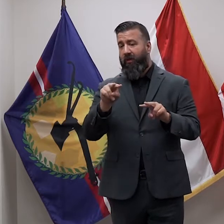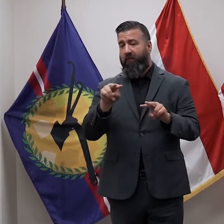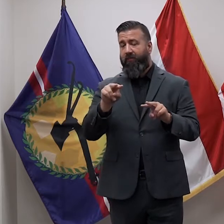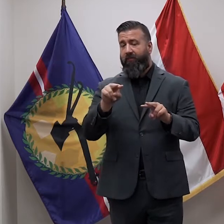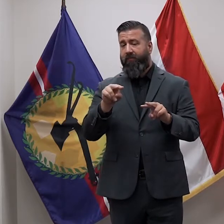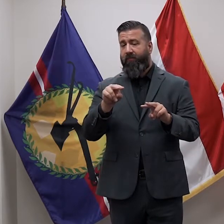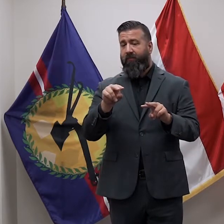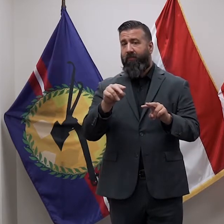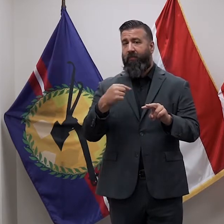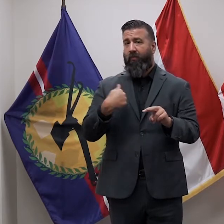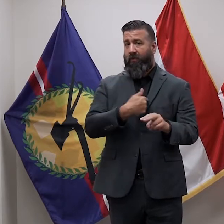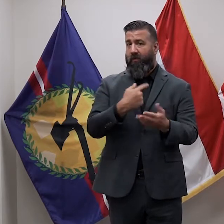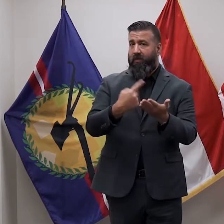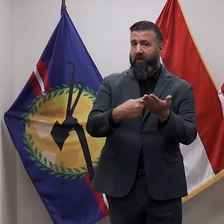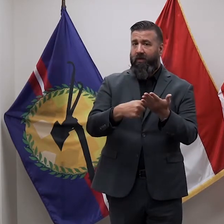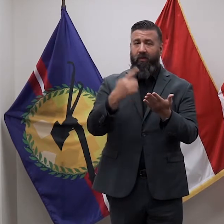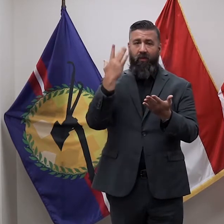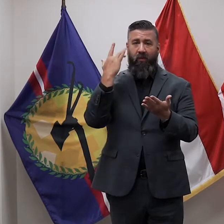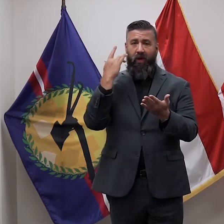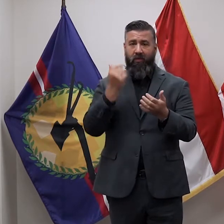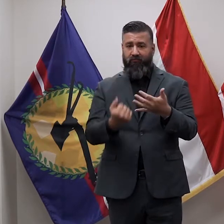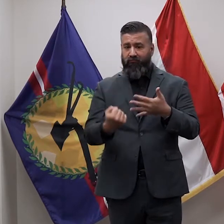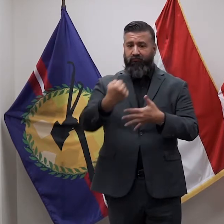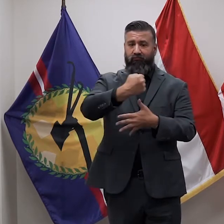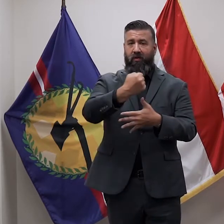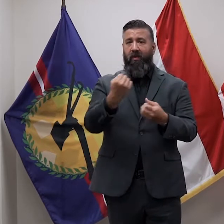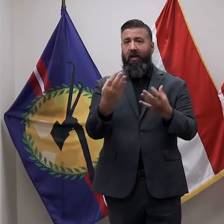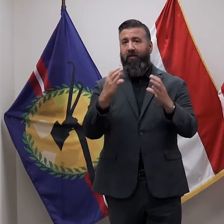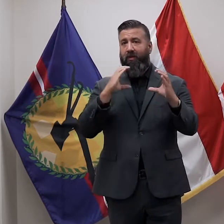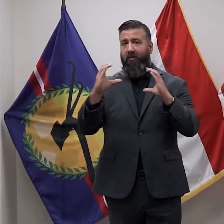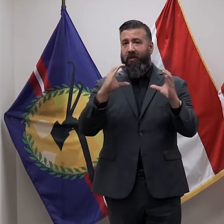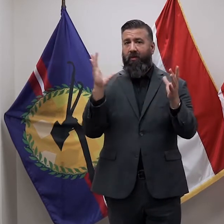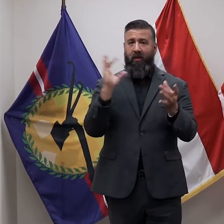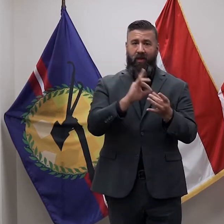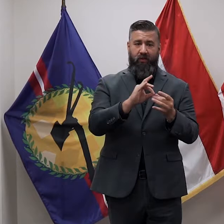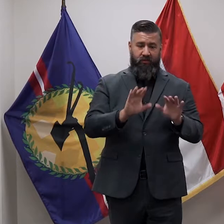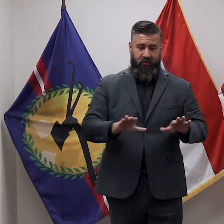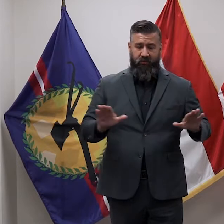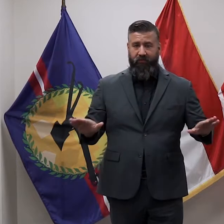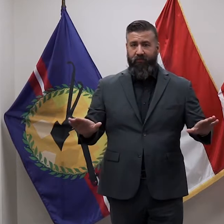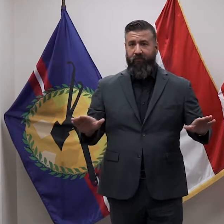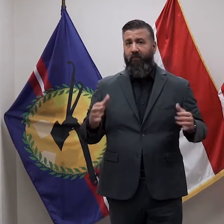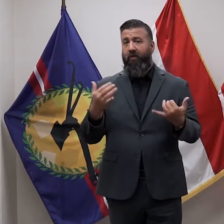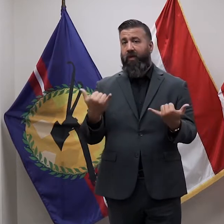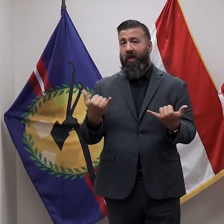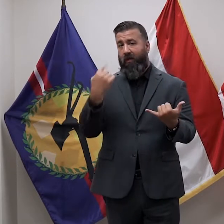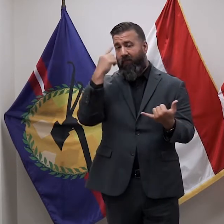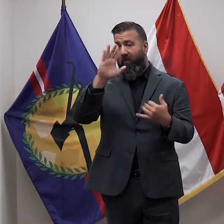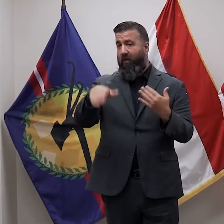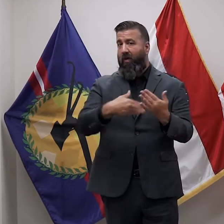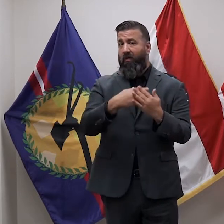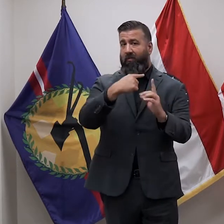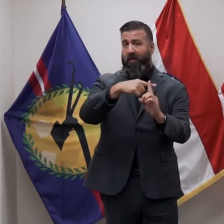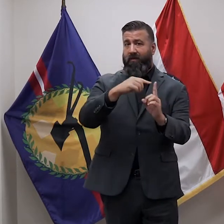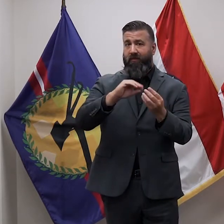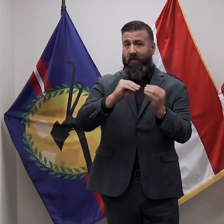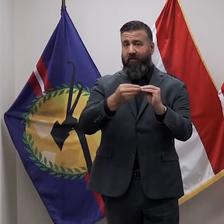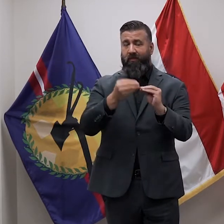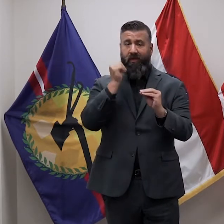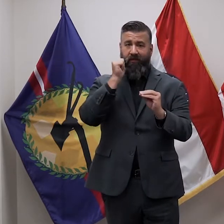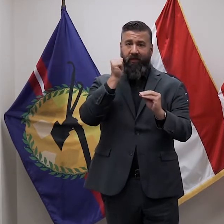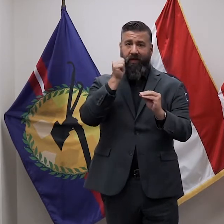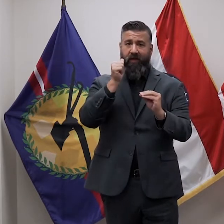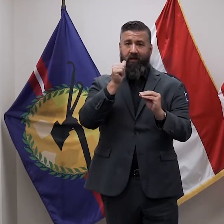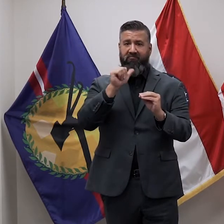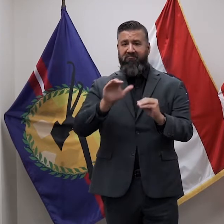is we've been talking about why we've been prioritizing a lot of our communication related to children. So right now, for all of those positive cases every single day,